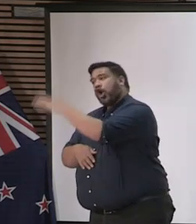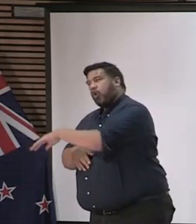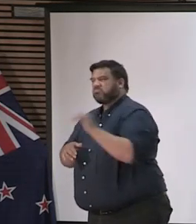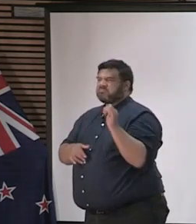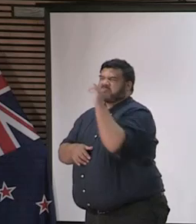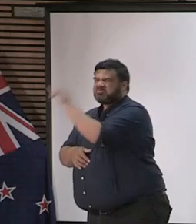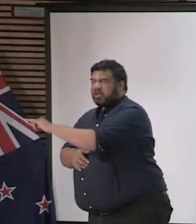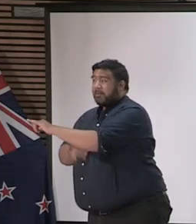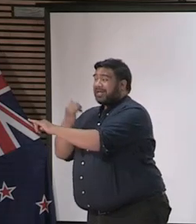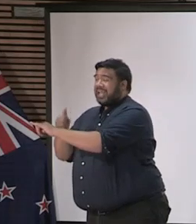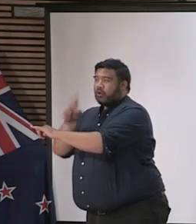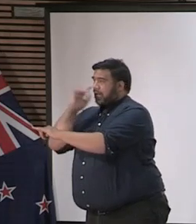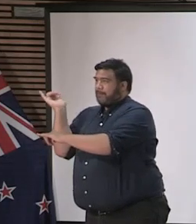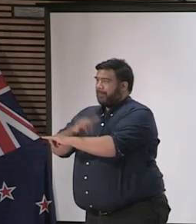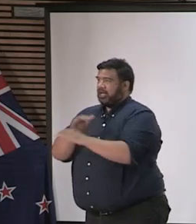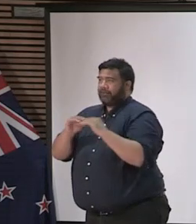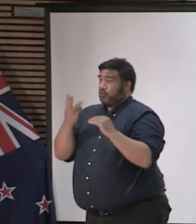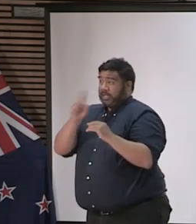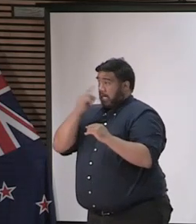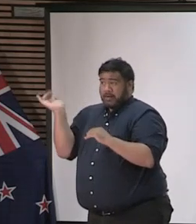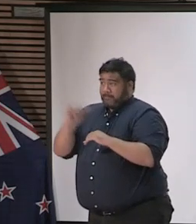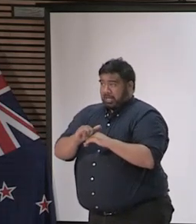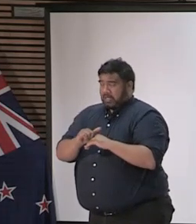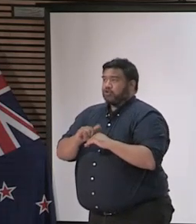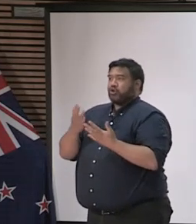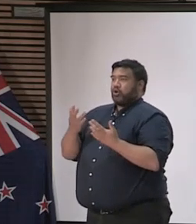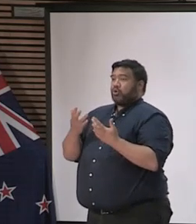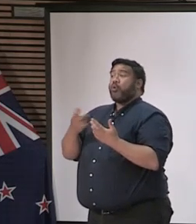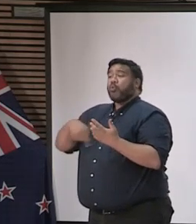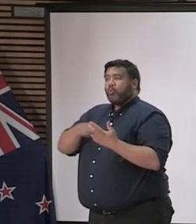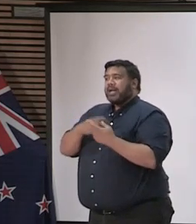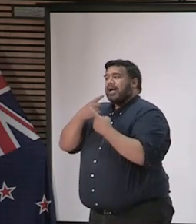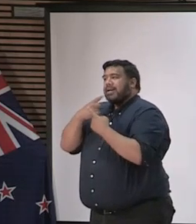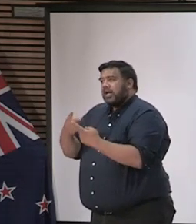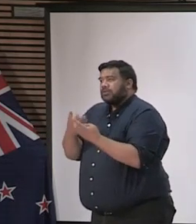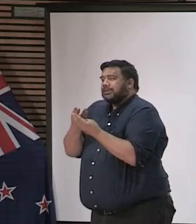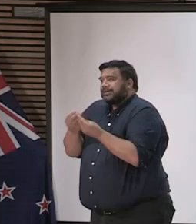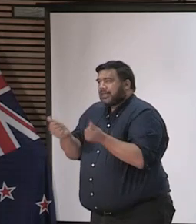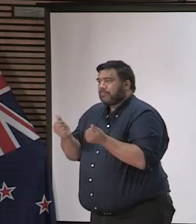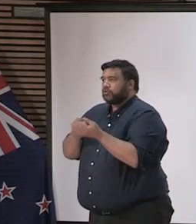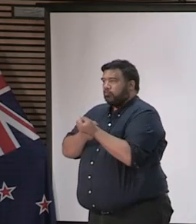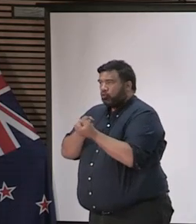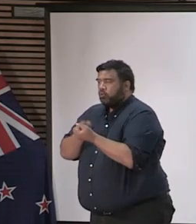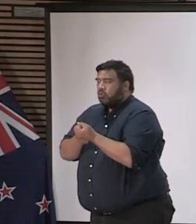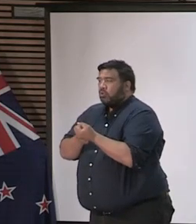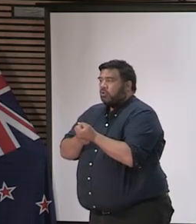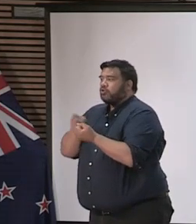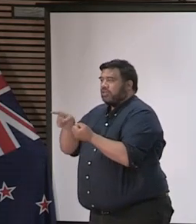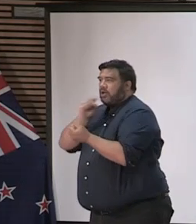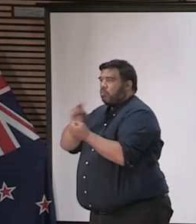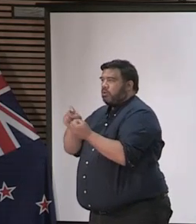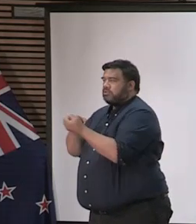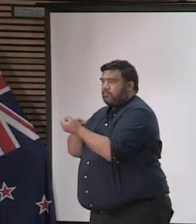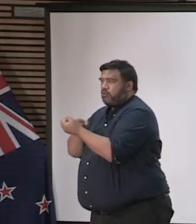example, last week we announced an extension of student support limits so that they'll continue to be supported during a period